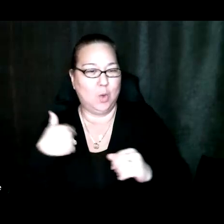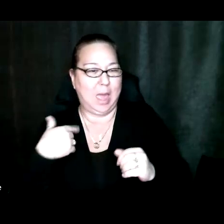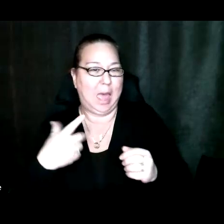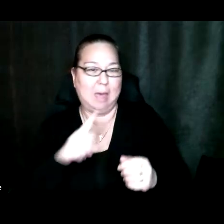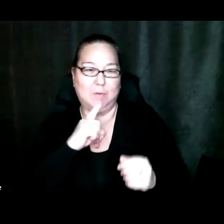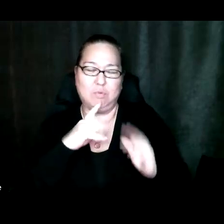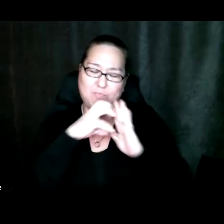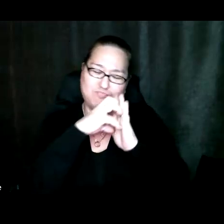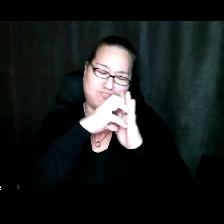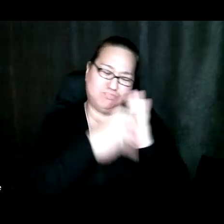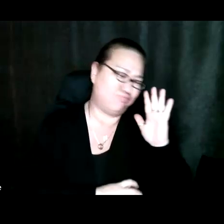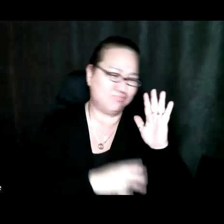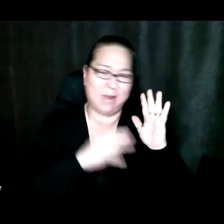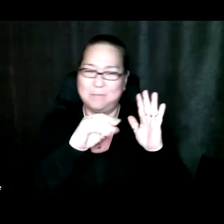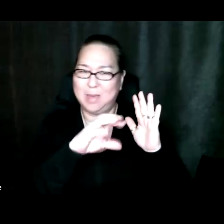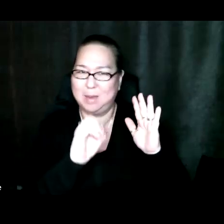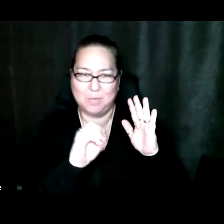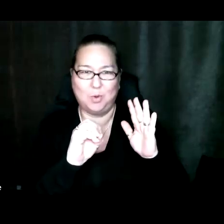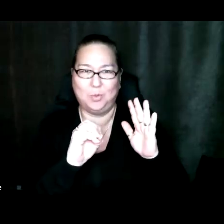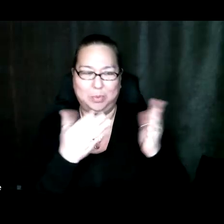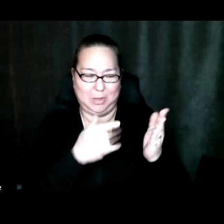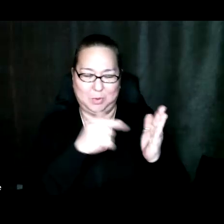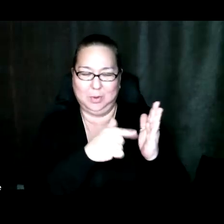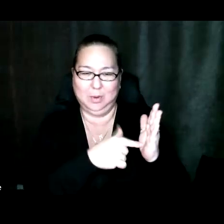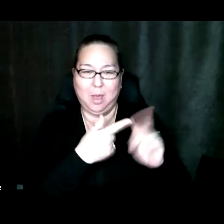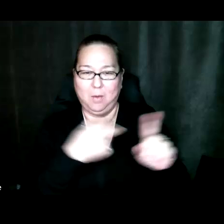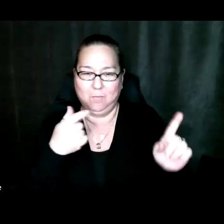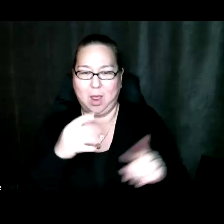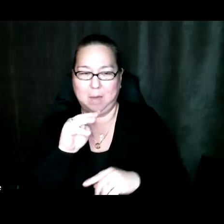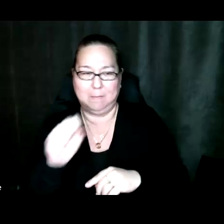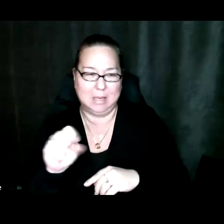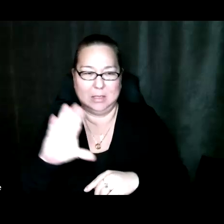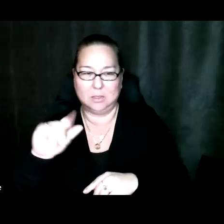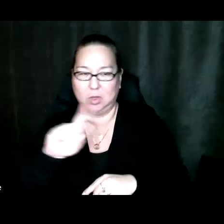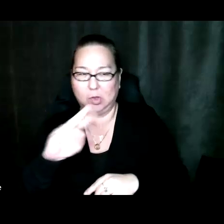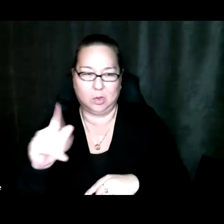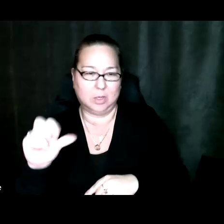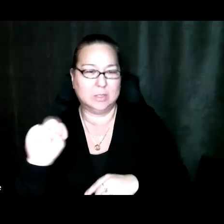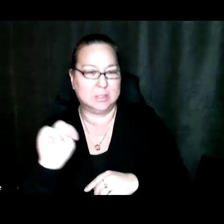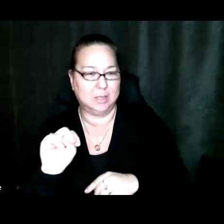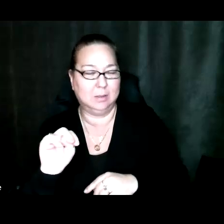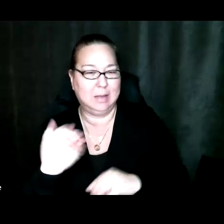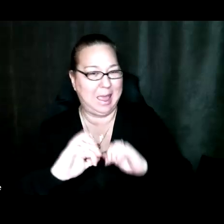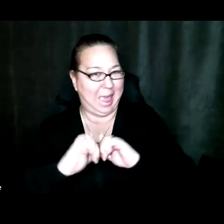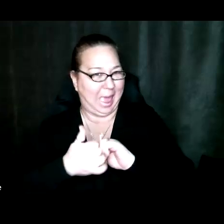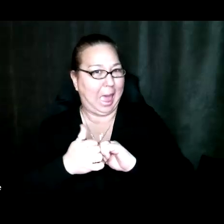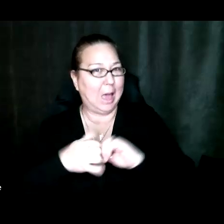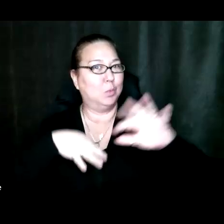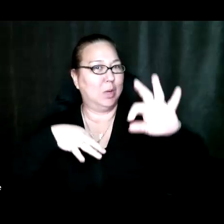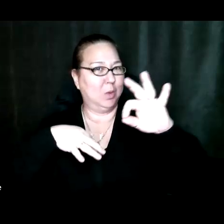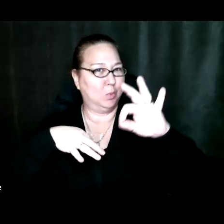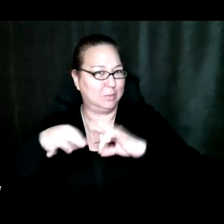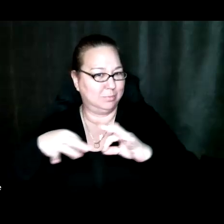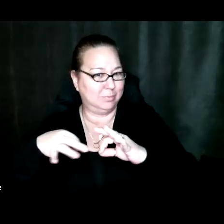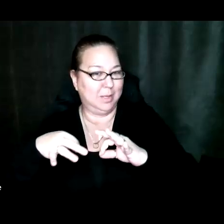here from Ms. Clarkson about how it is determined, but it's pretty thick